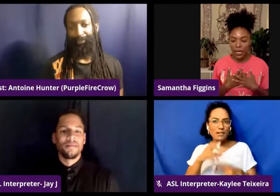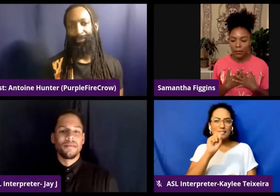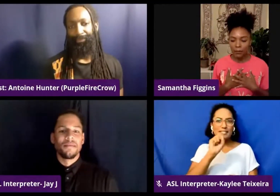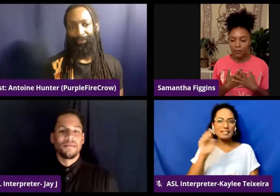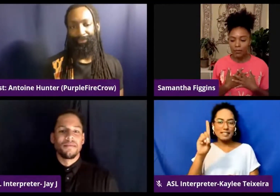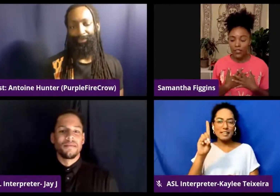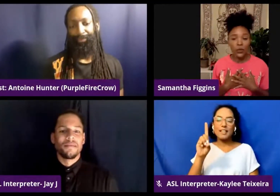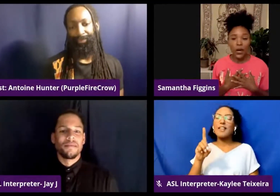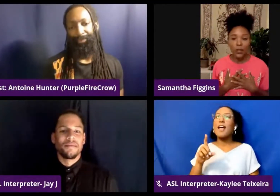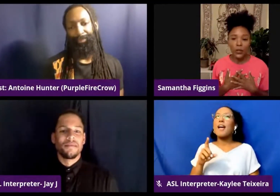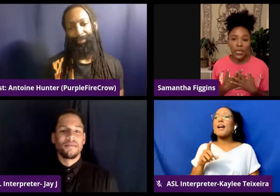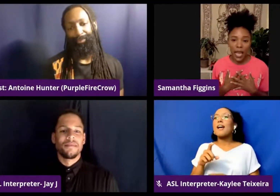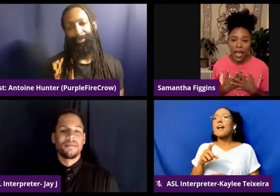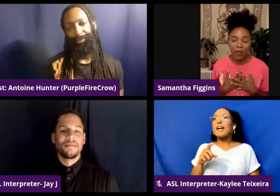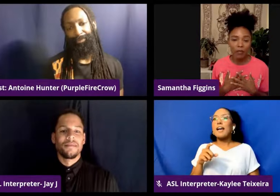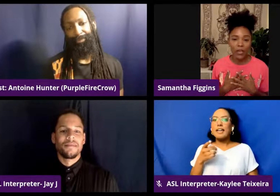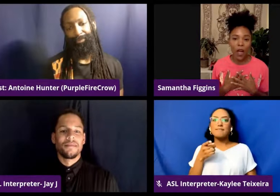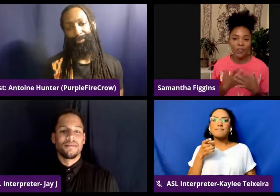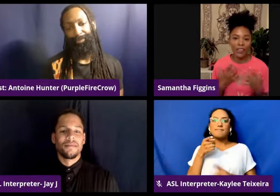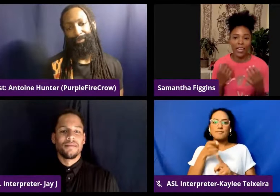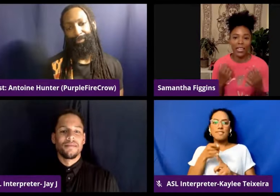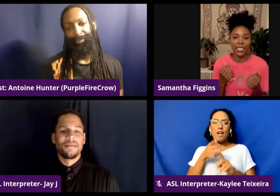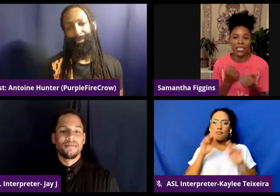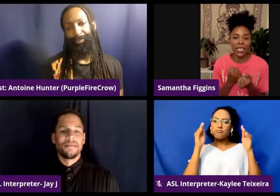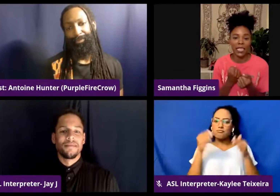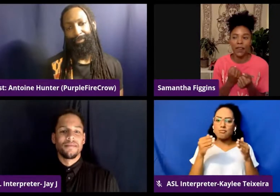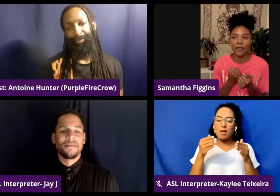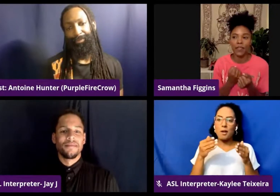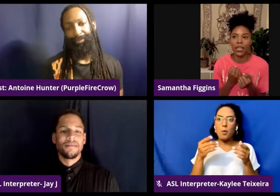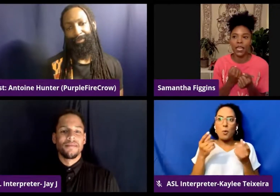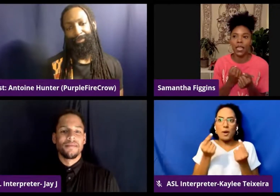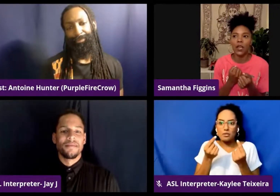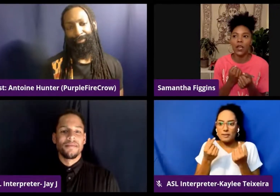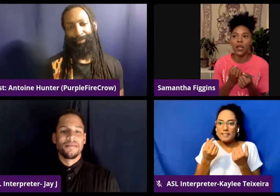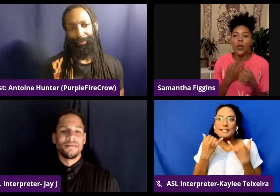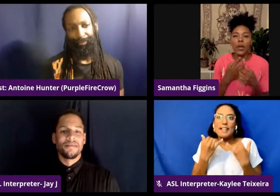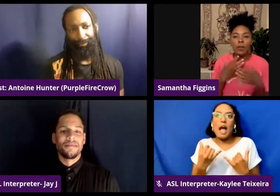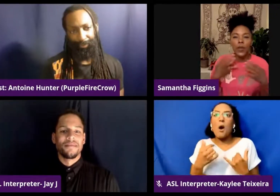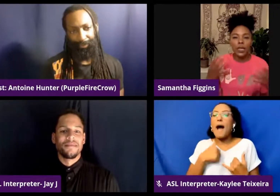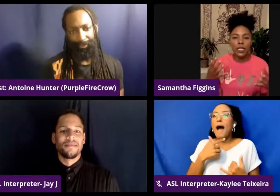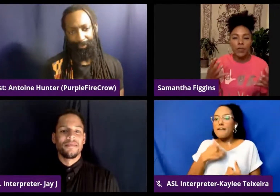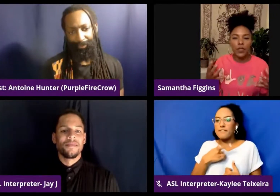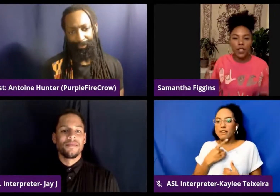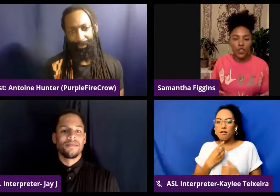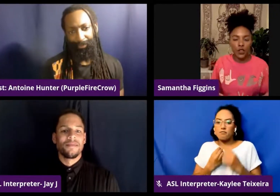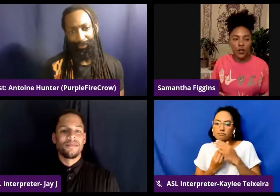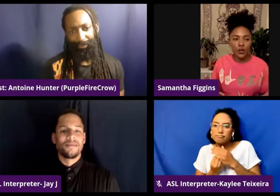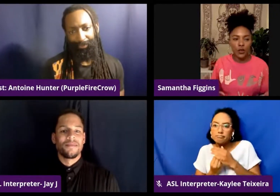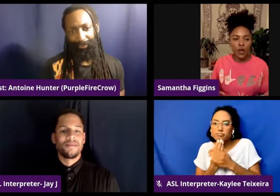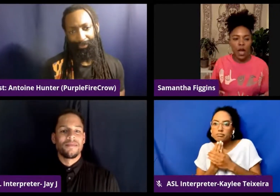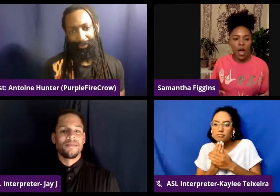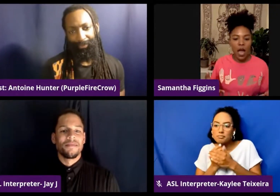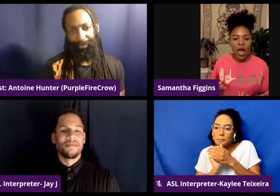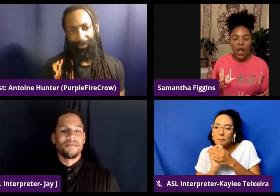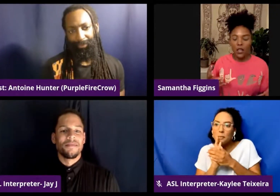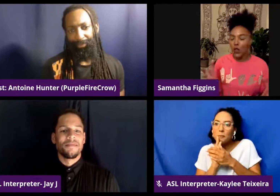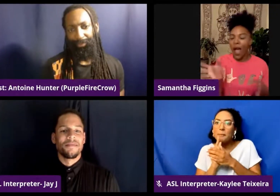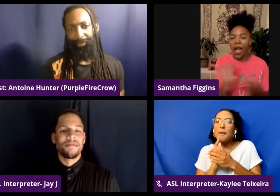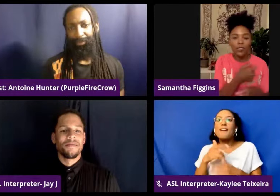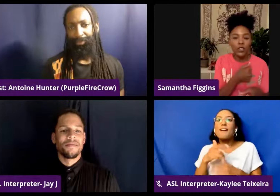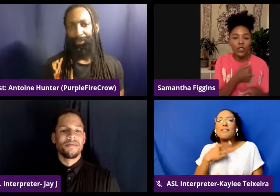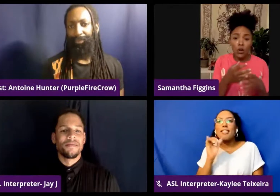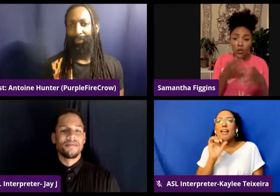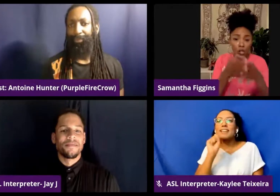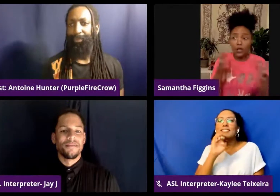was just what I'm doing now. Right now, I feel like a seed. I feel like when I'm learning something new,